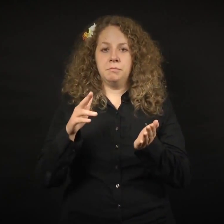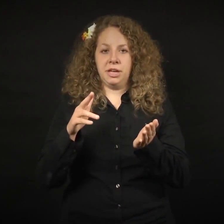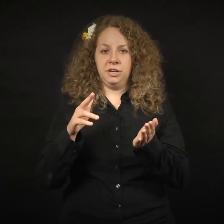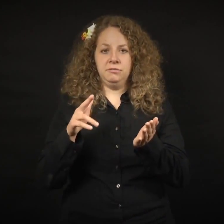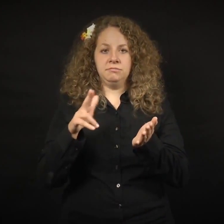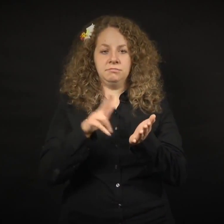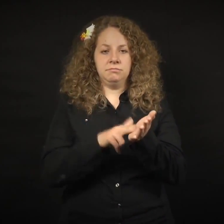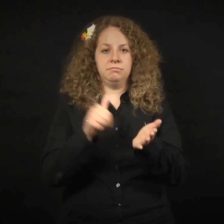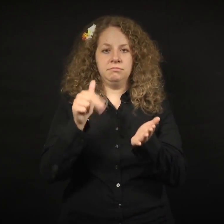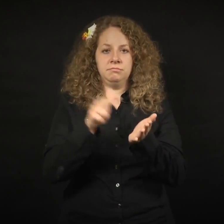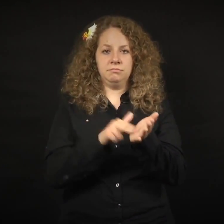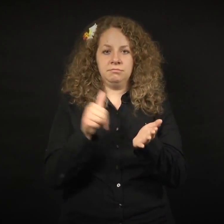Butter.